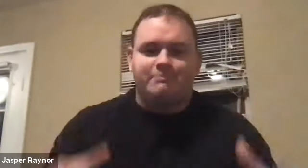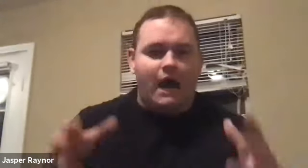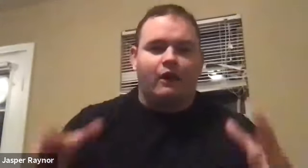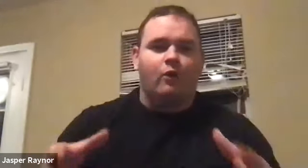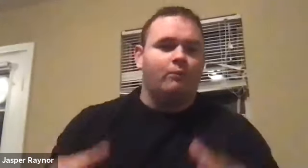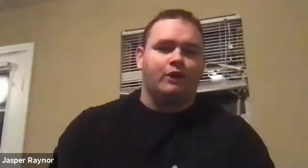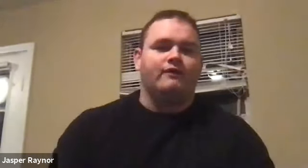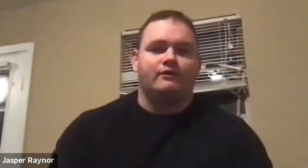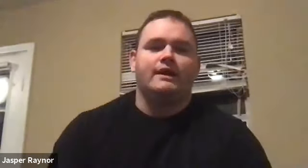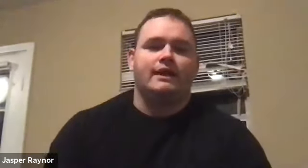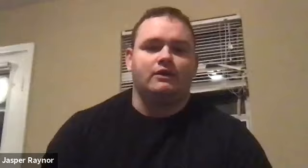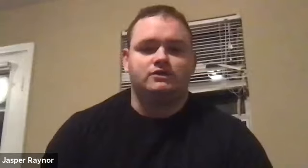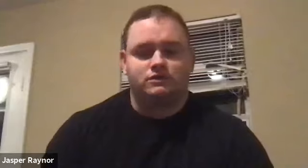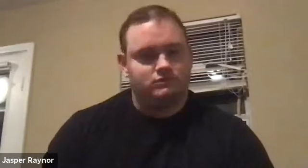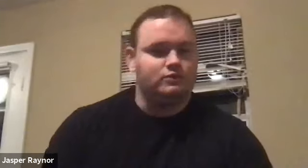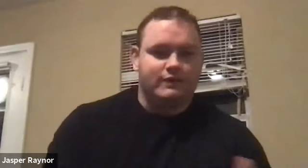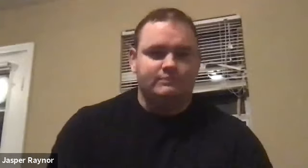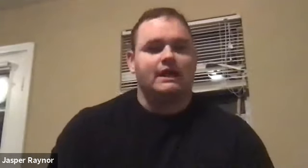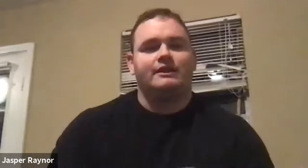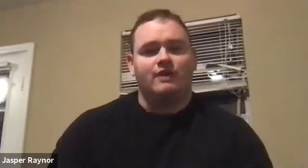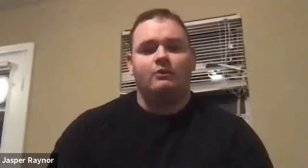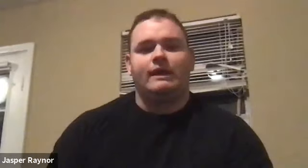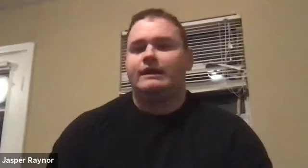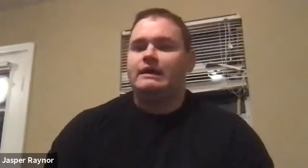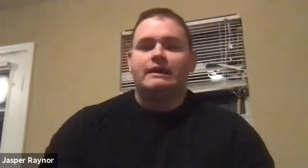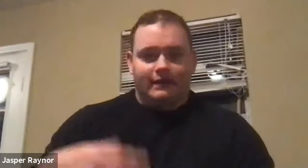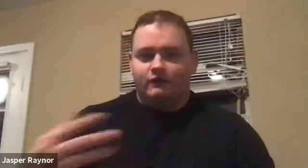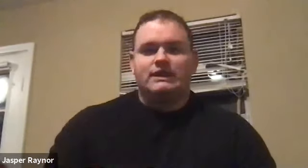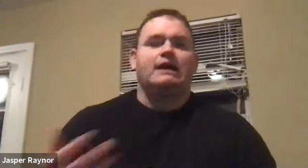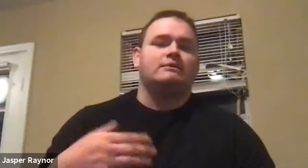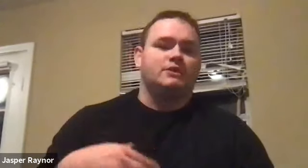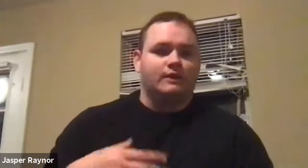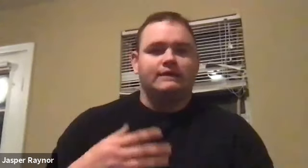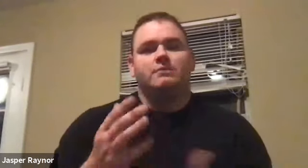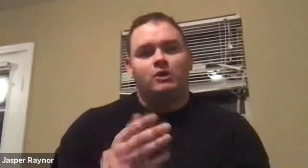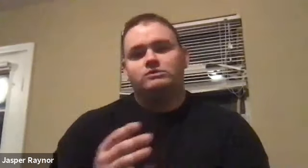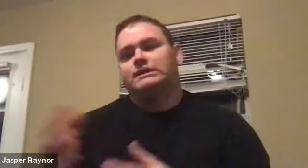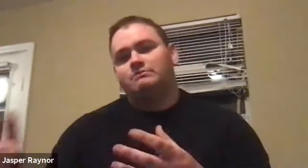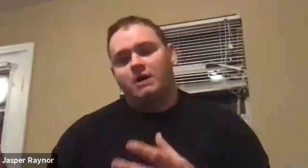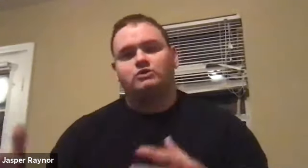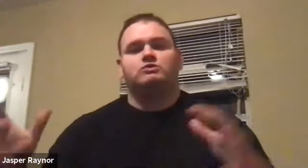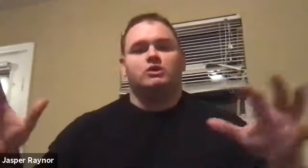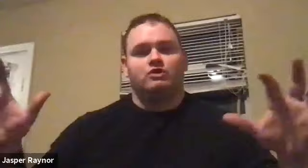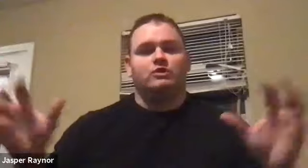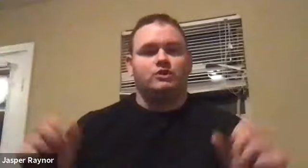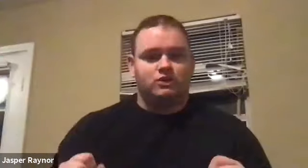spot on perfect right now. Just you keep signing the right way, and over time, you know, his bones and his muscles will grow used to